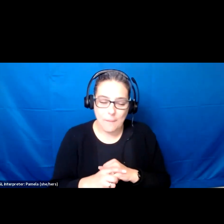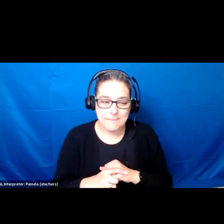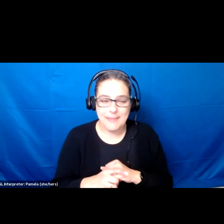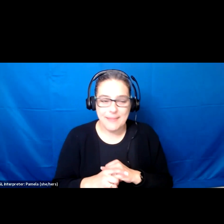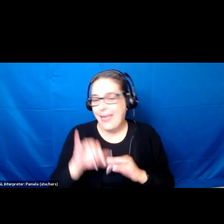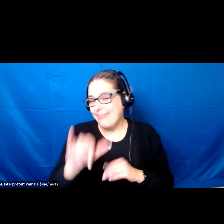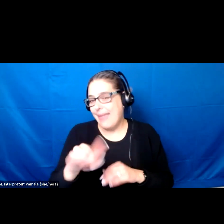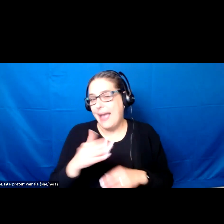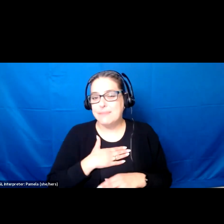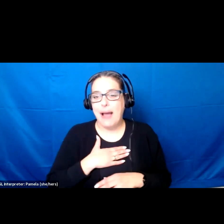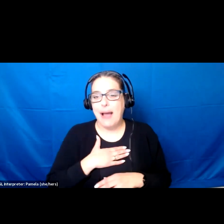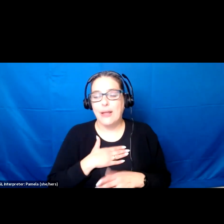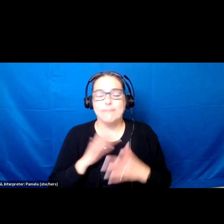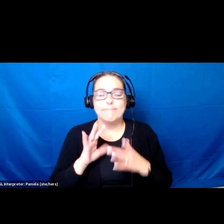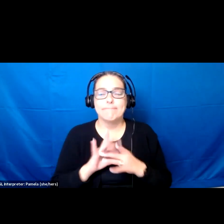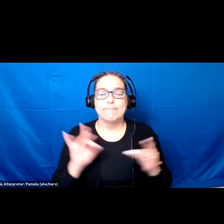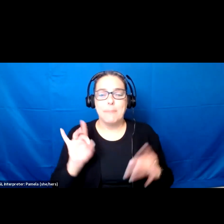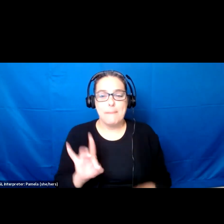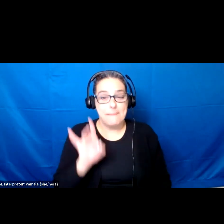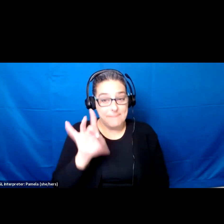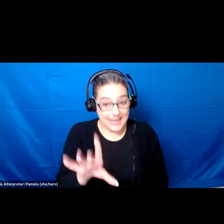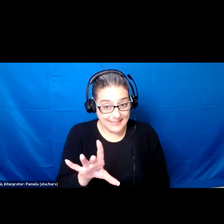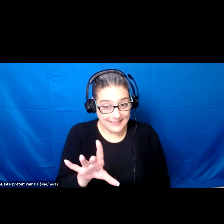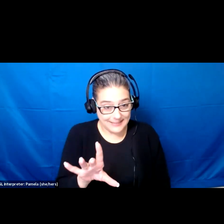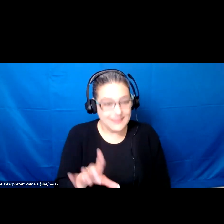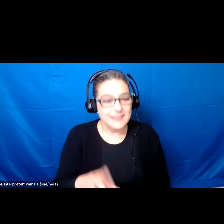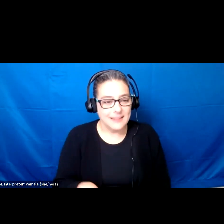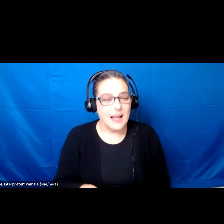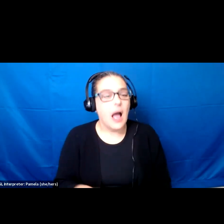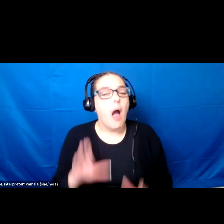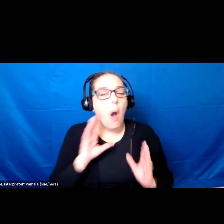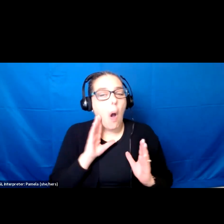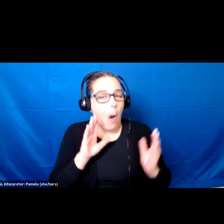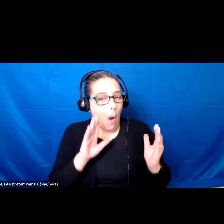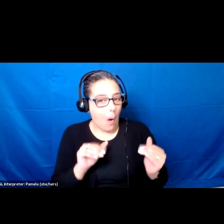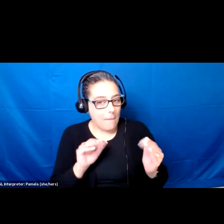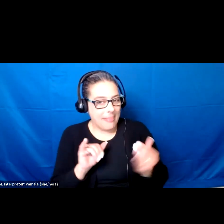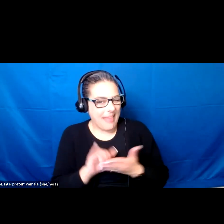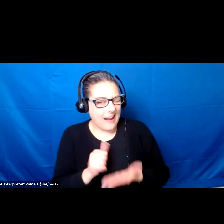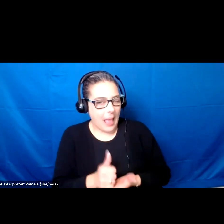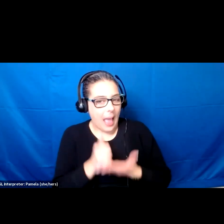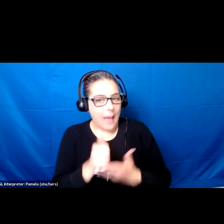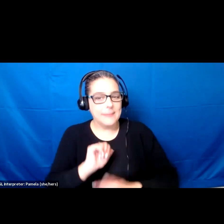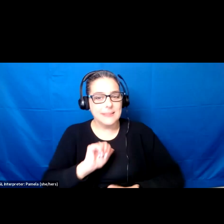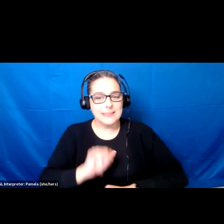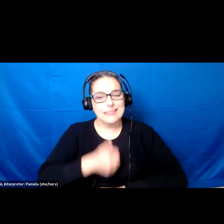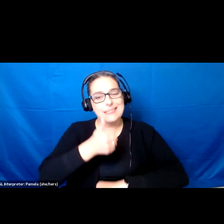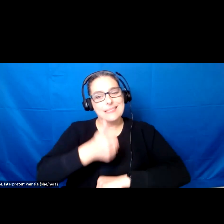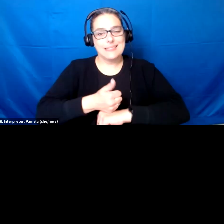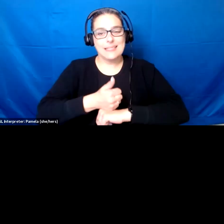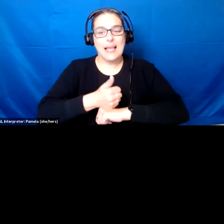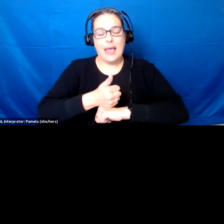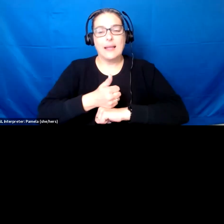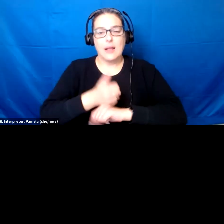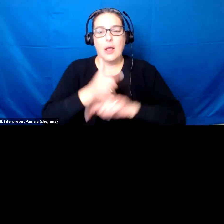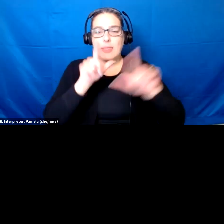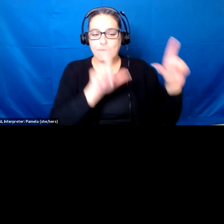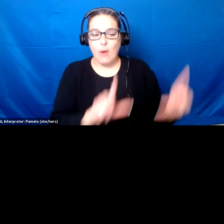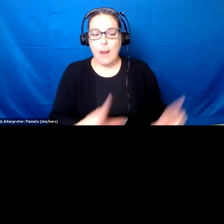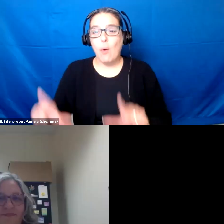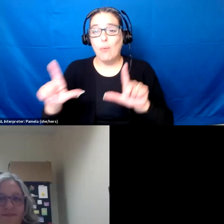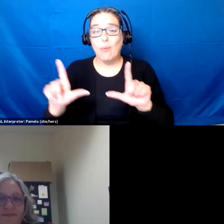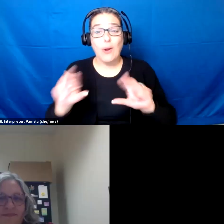little bit. I hope that kind of helped set the table for our presenters. We have